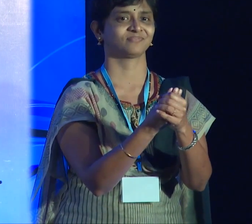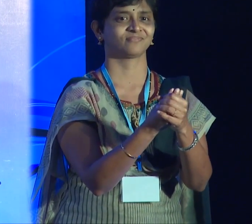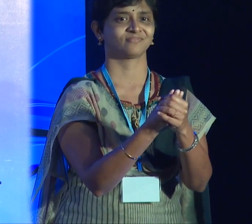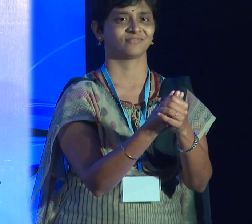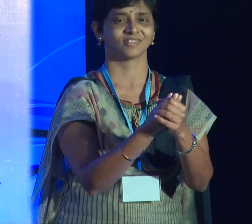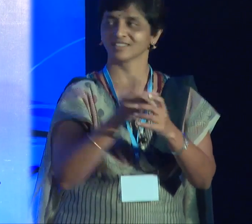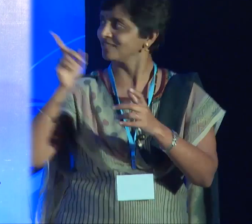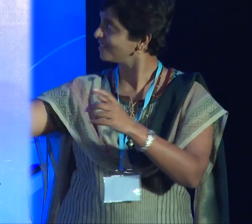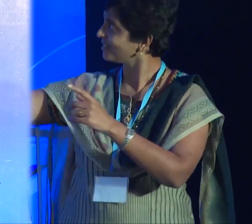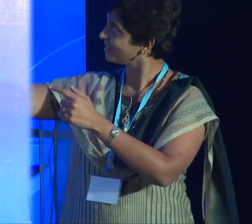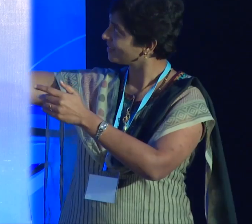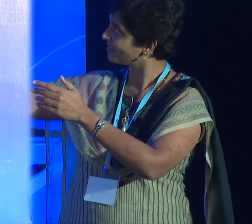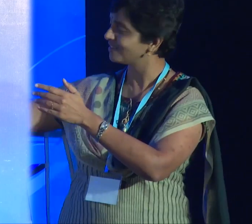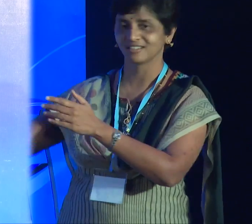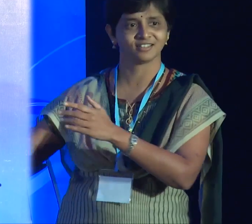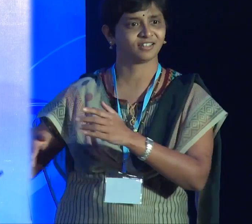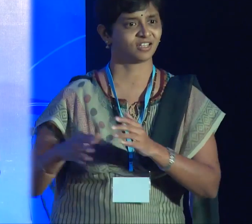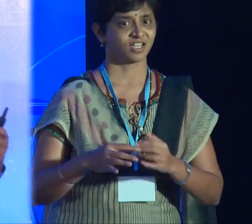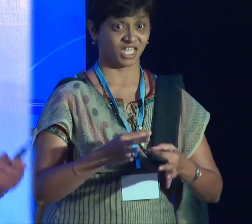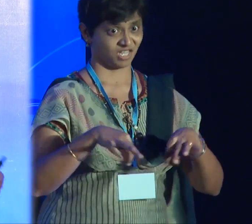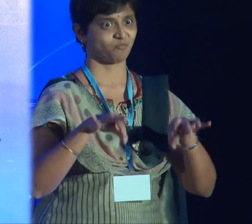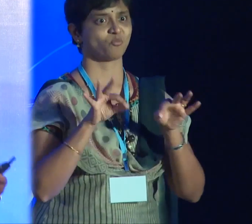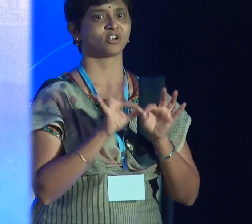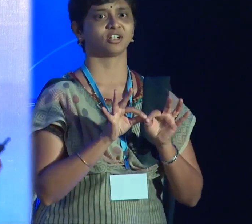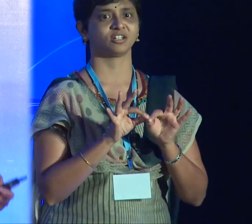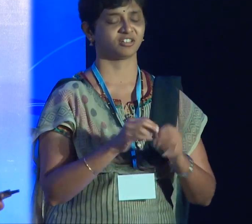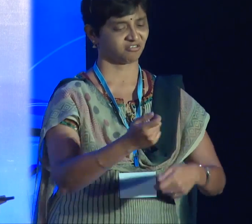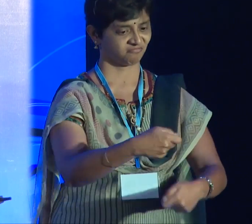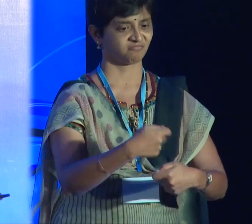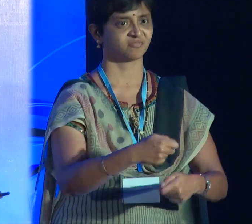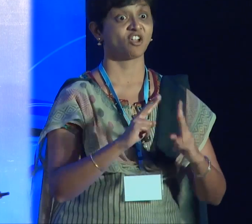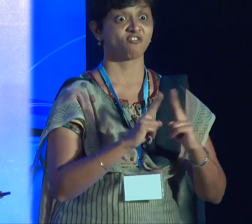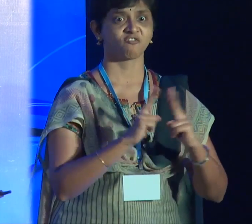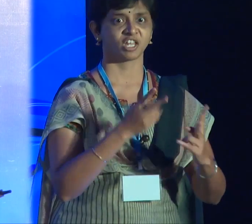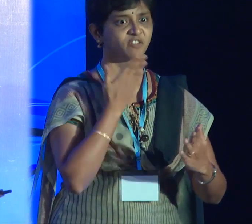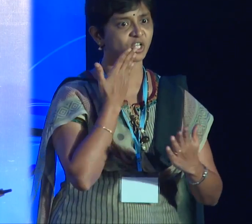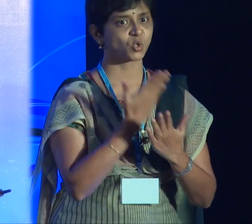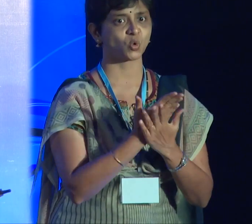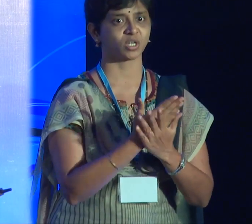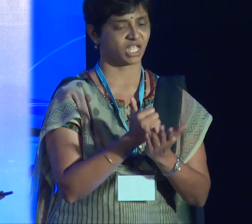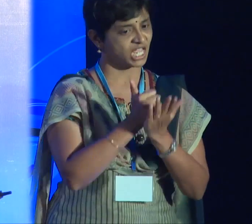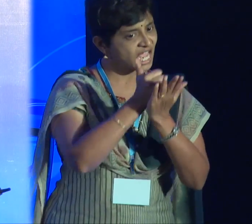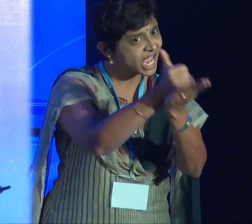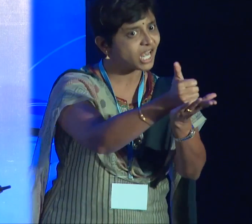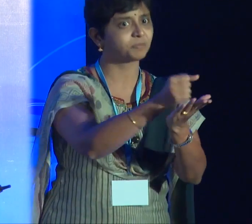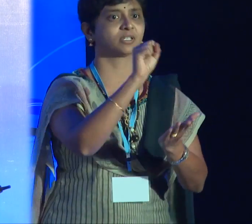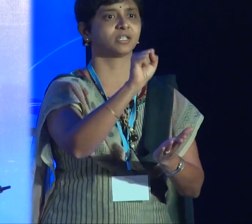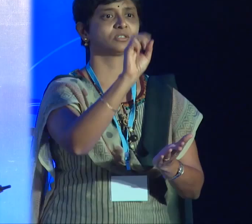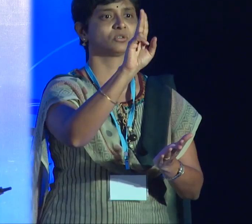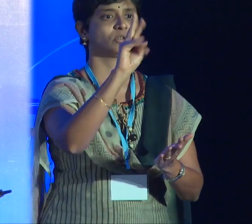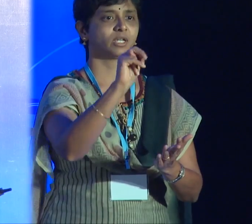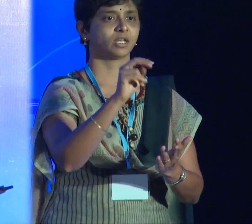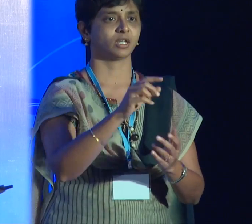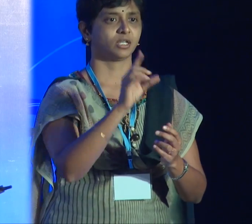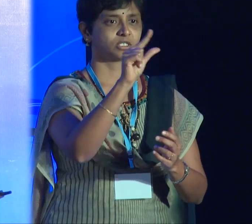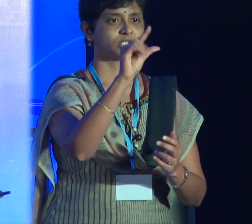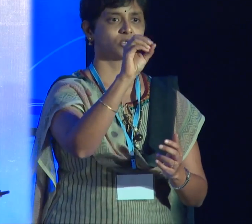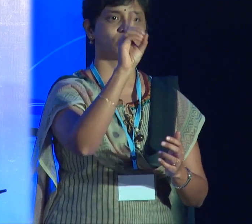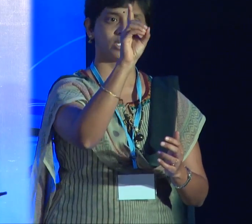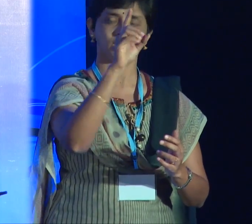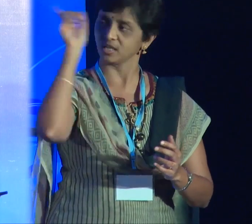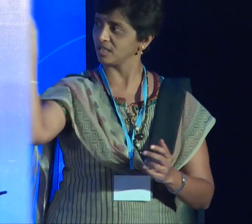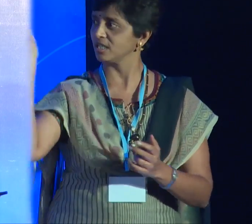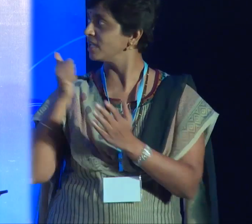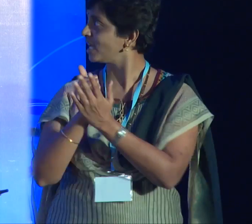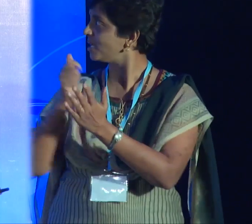space. He is a great charioteer. And you see him every day at dawn and at